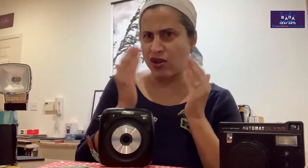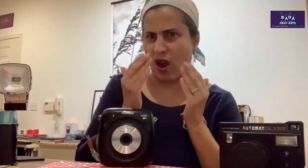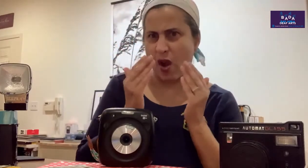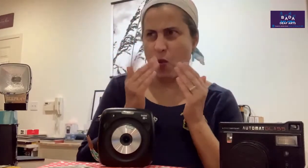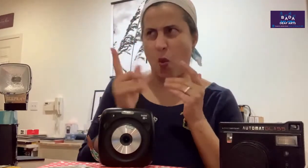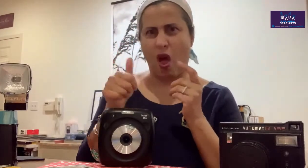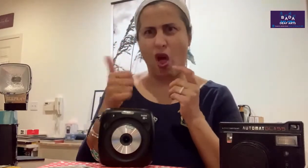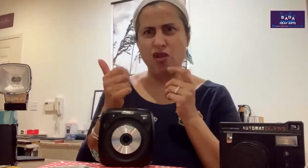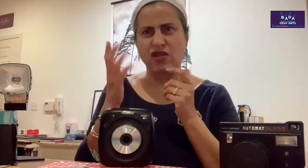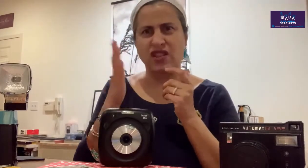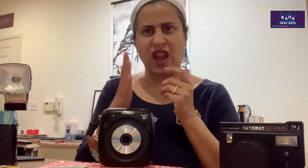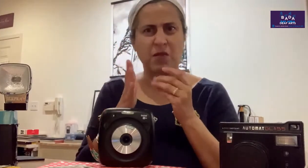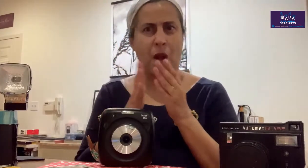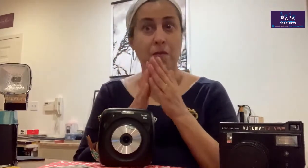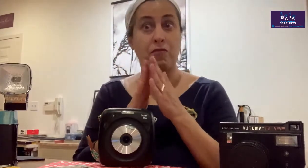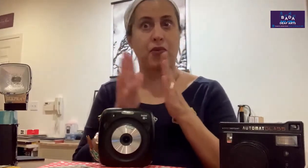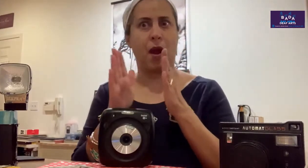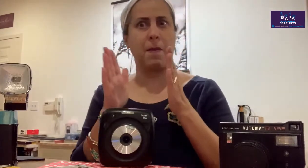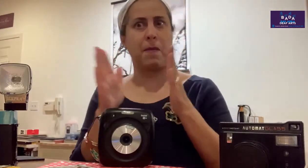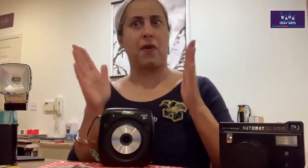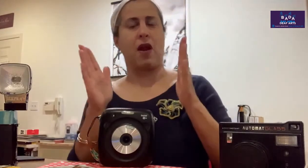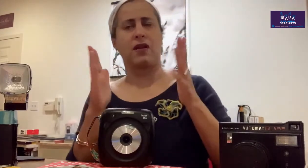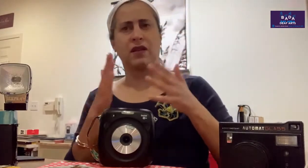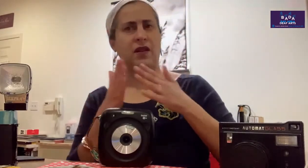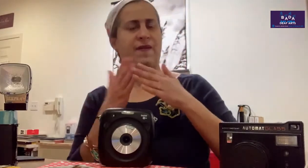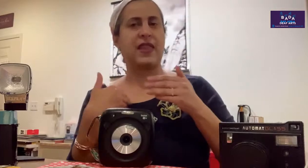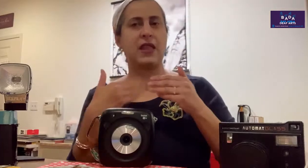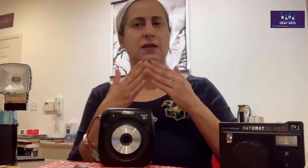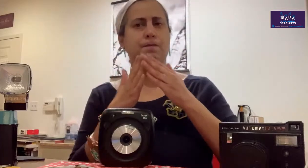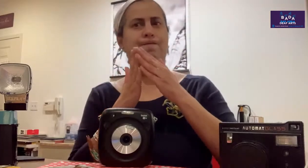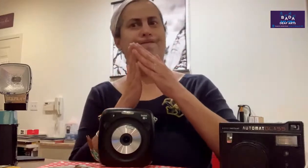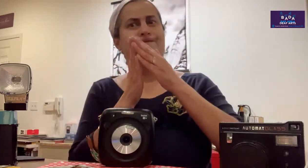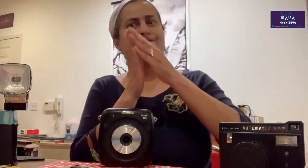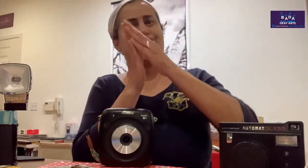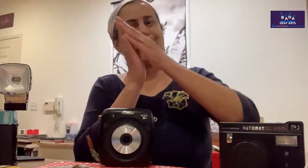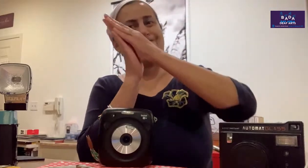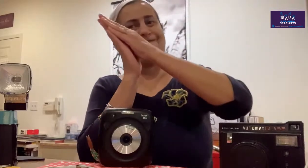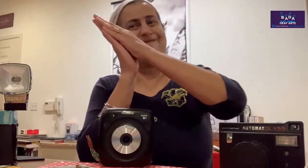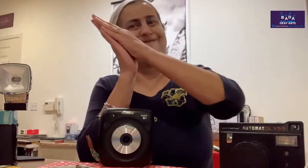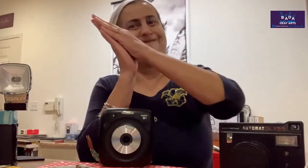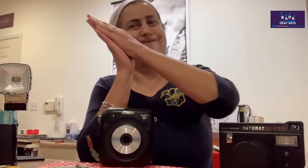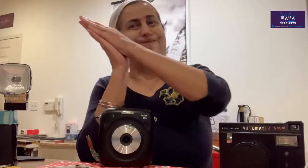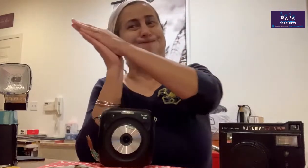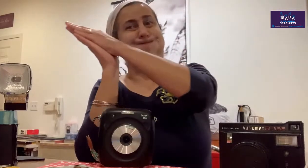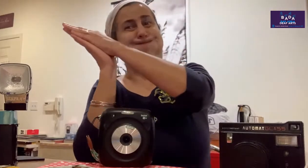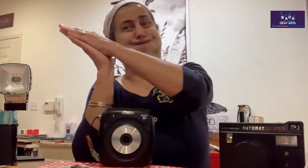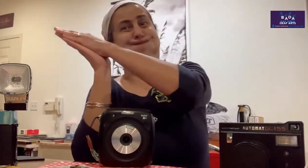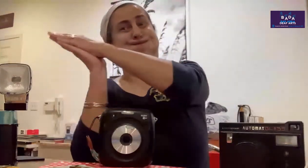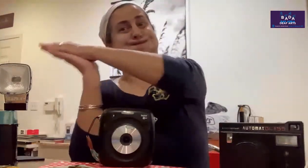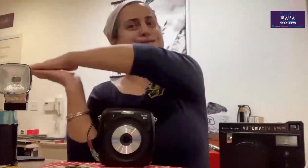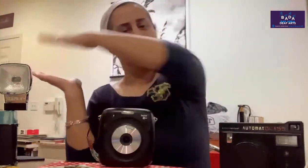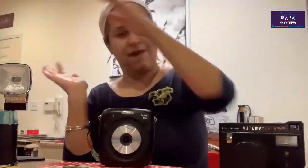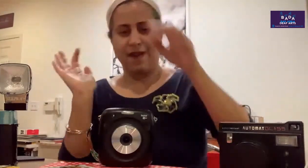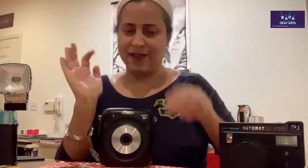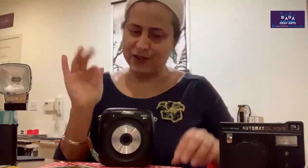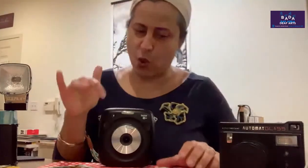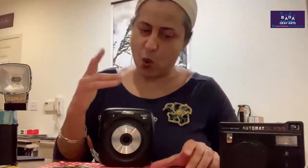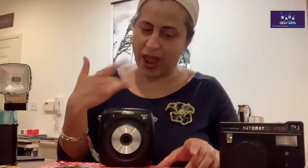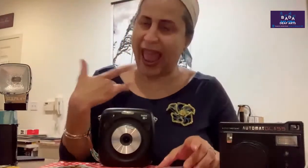You can see in some areas of the leaf, it's darker, and others it's lighter, it's open, and it leans